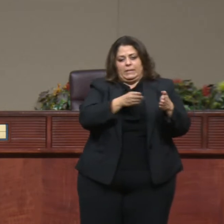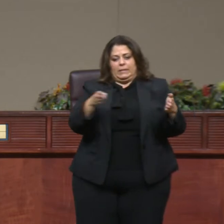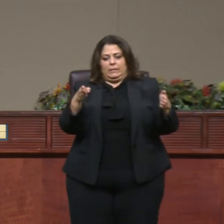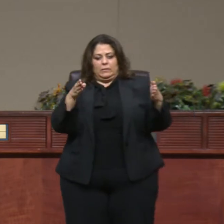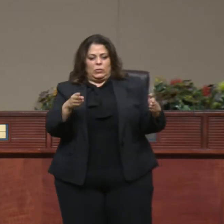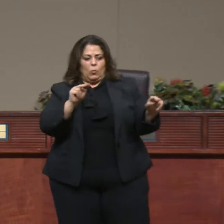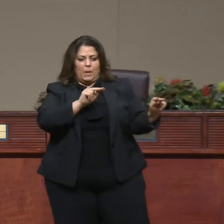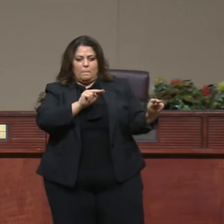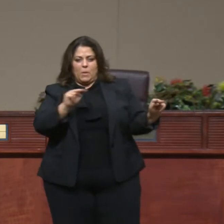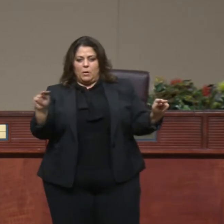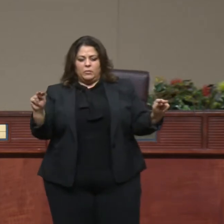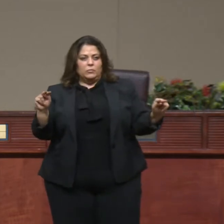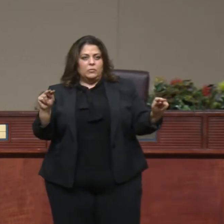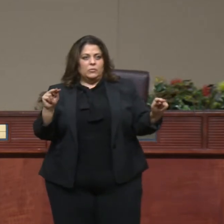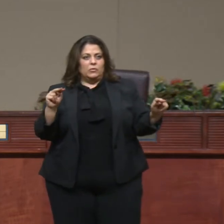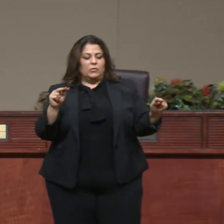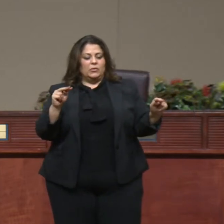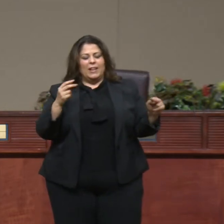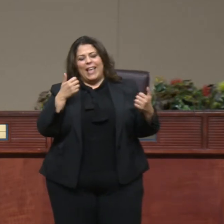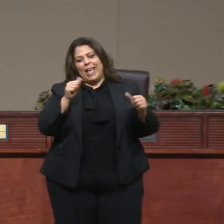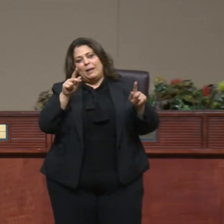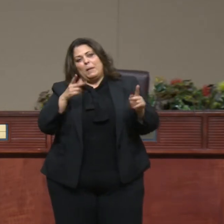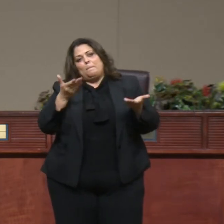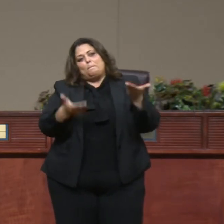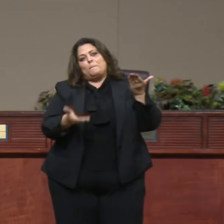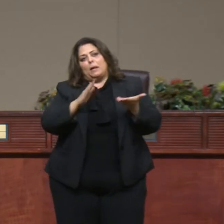may become positive.